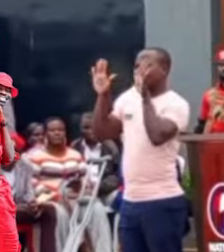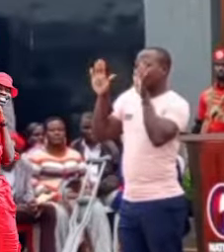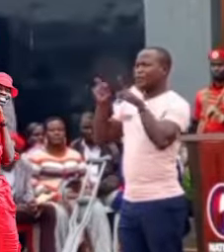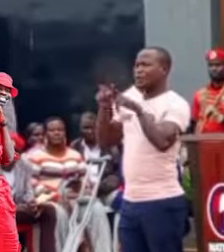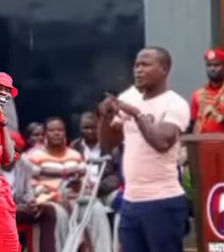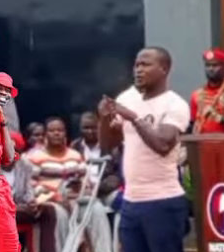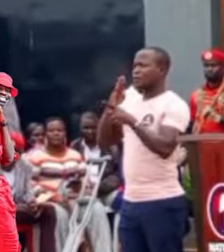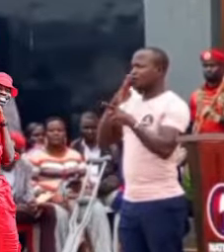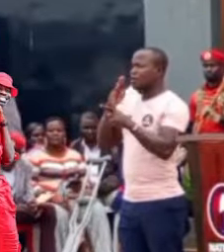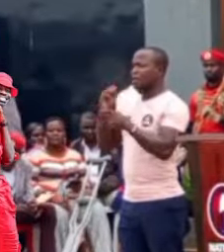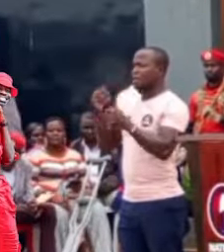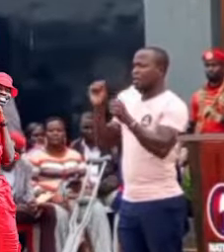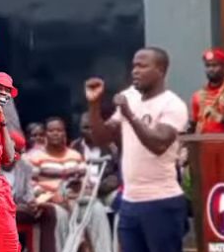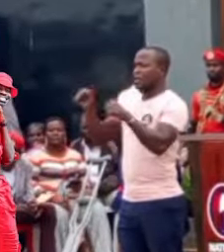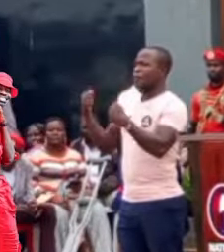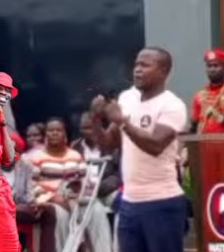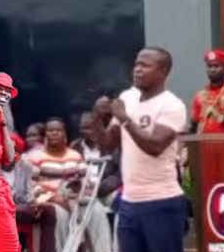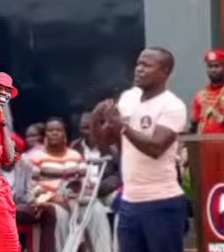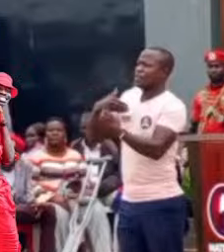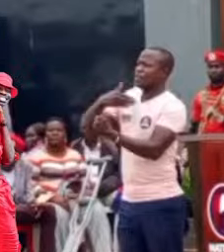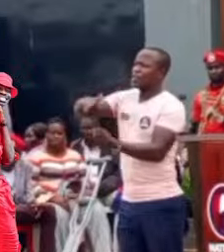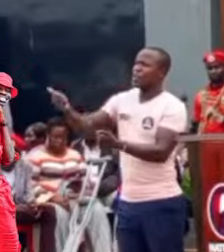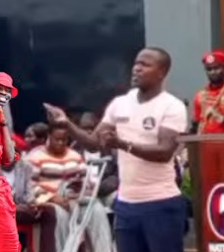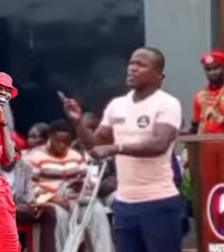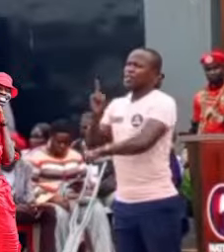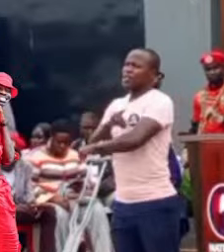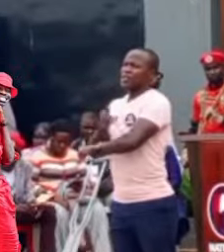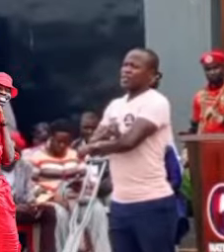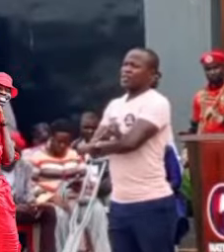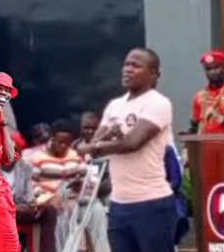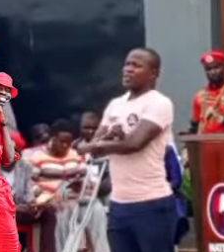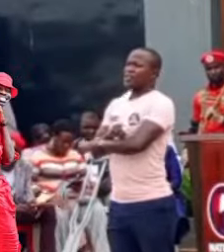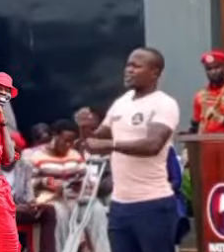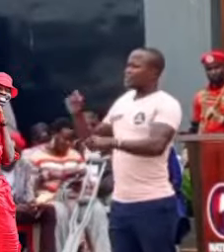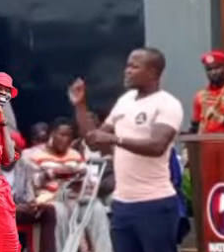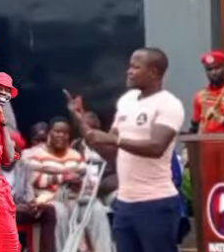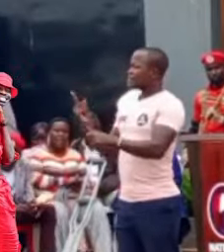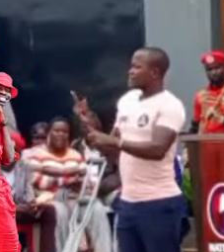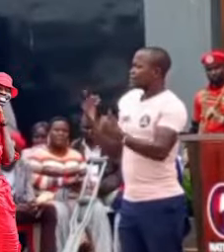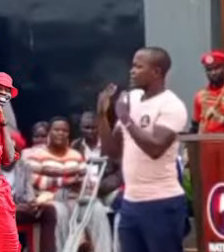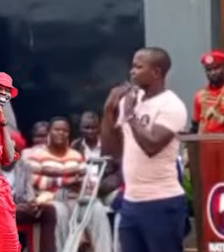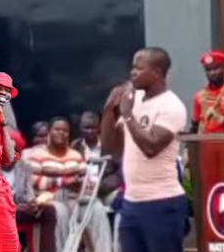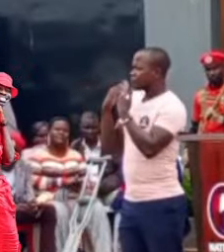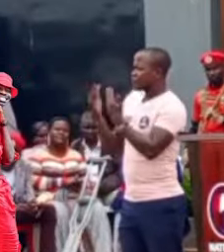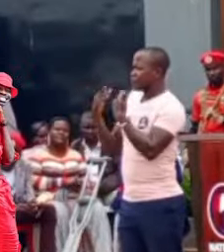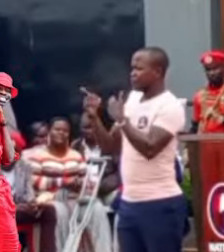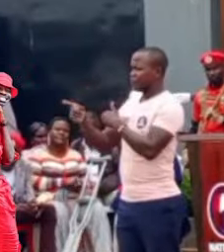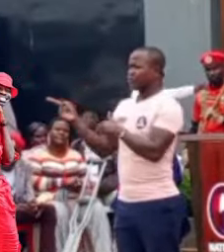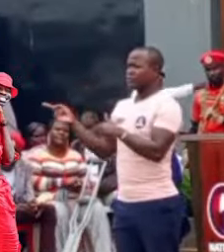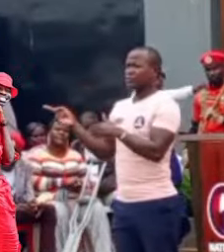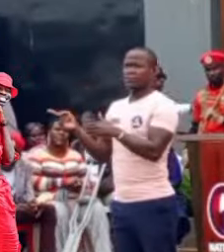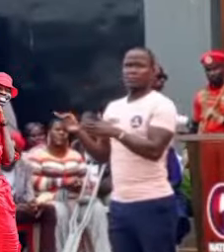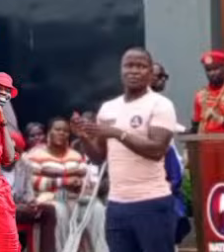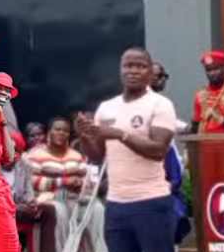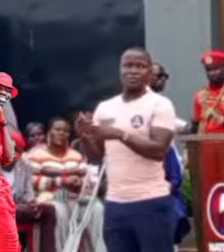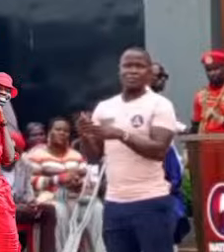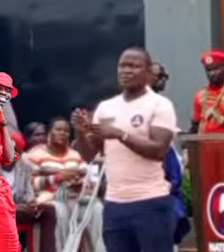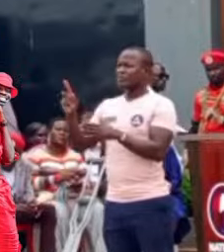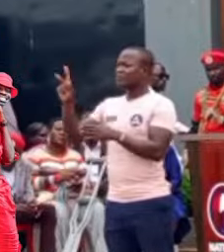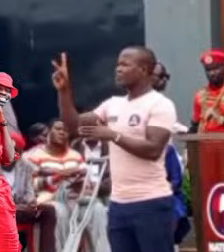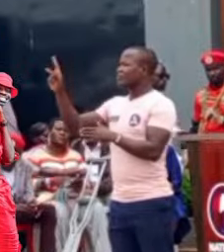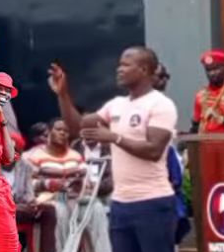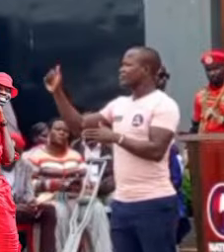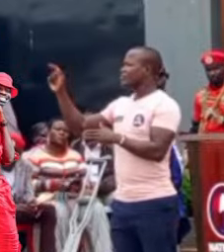fight, to be able to fight another day. This is exactly what Machete said. First, he thanked you.